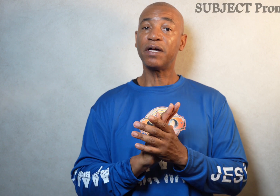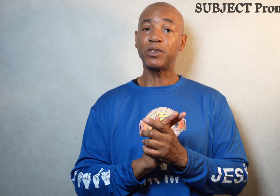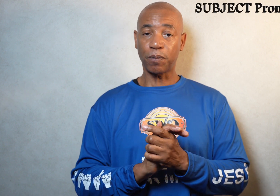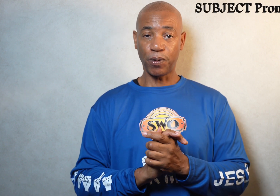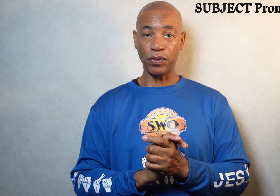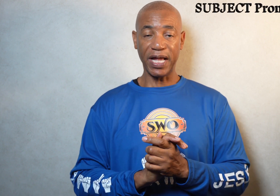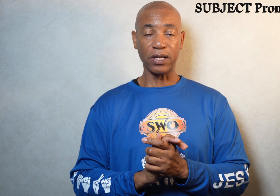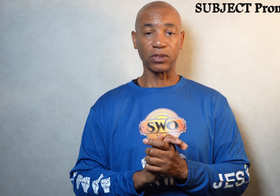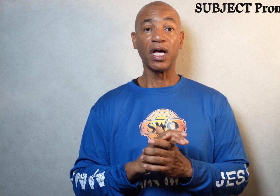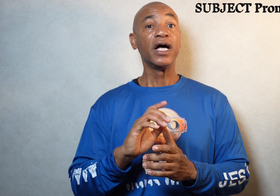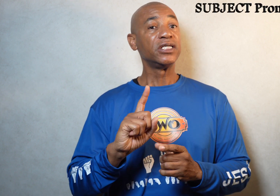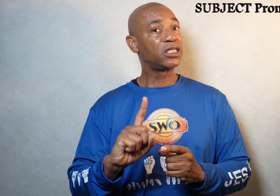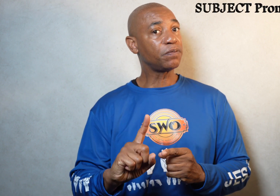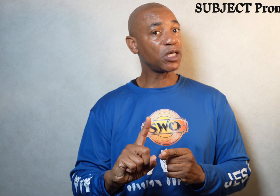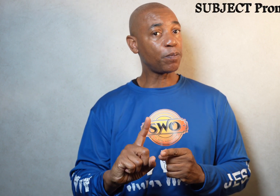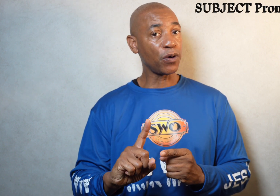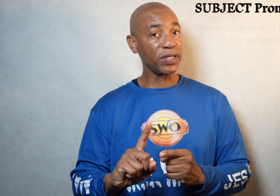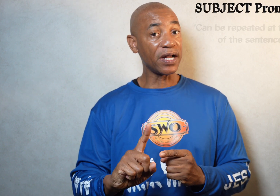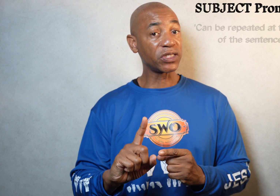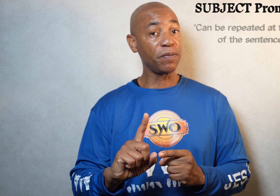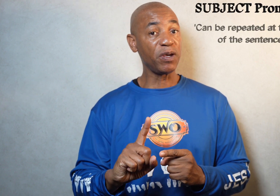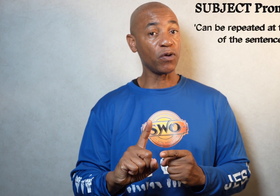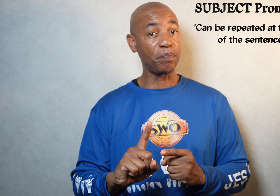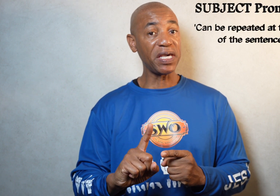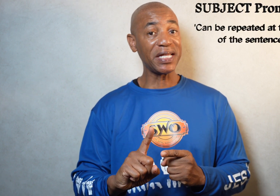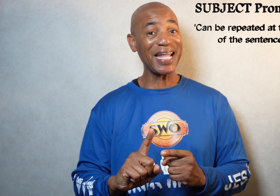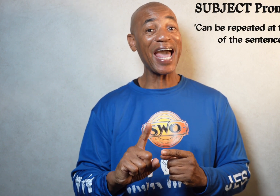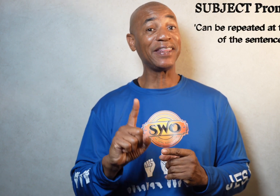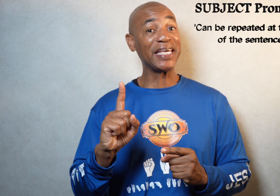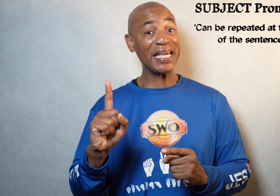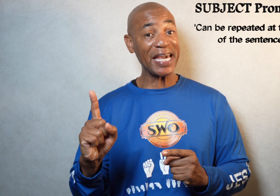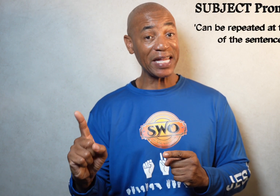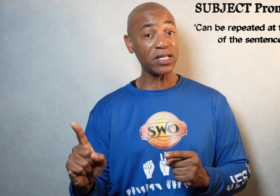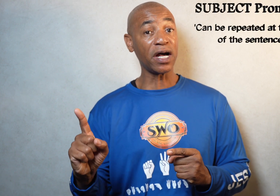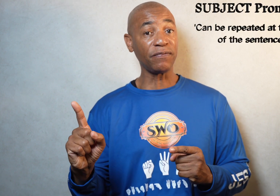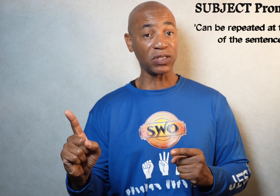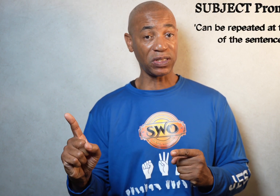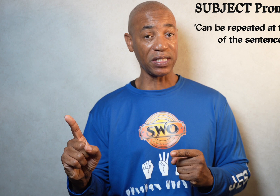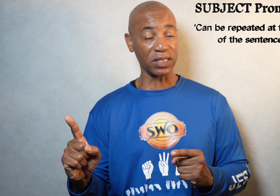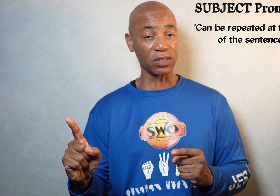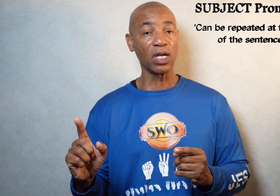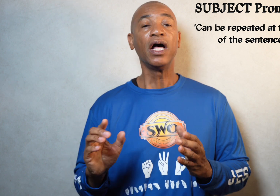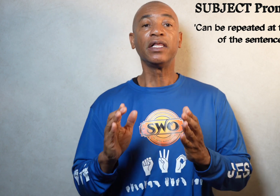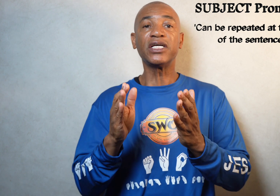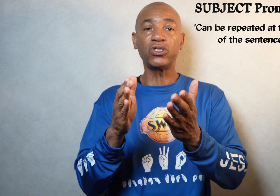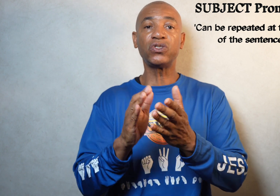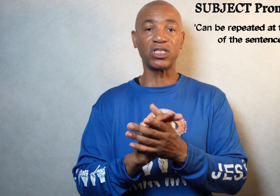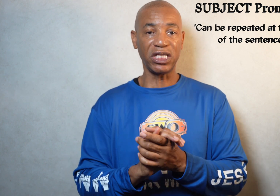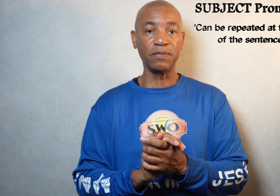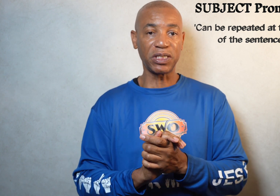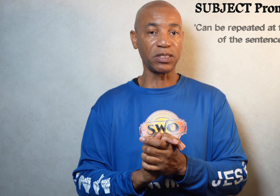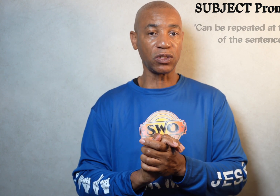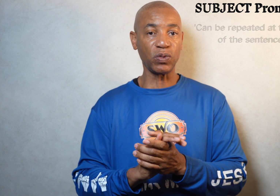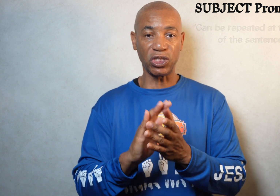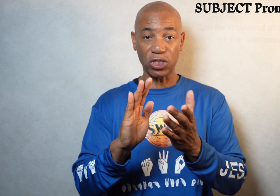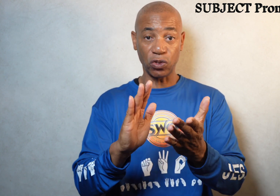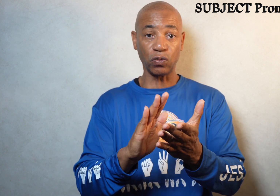Subject pronouns. Subject pronouns can be repeated at the end of the sentence. Let's use the same sentence we just used with